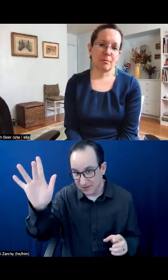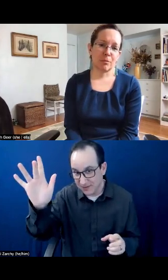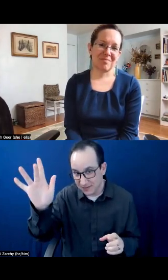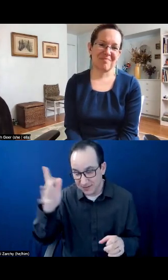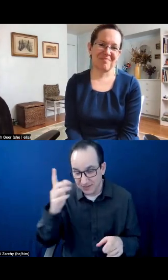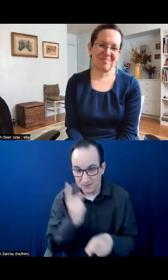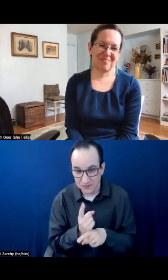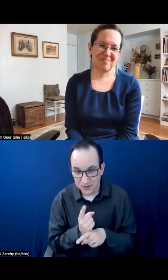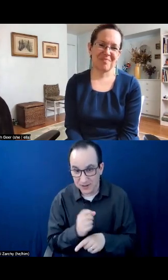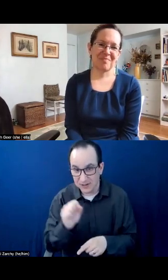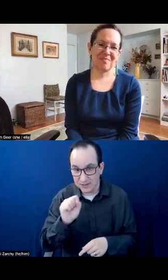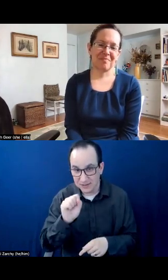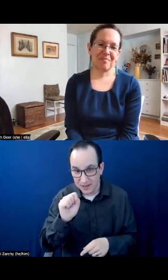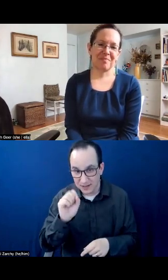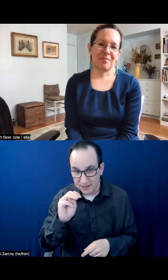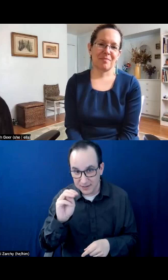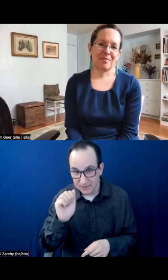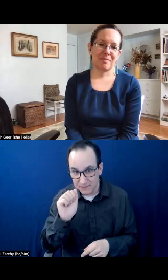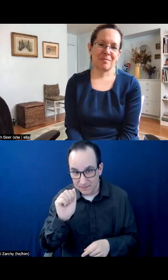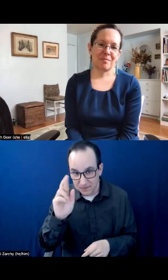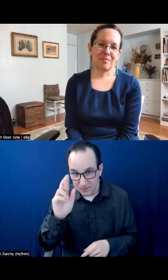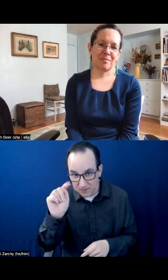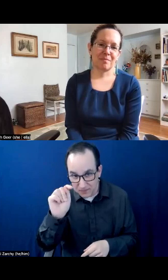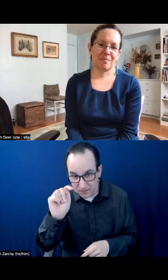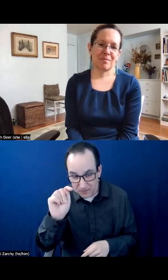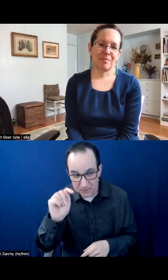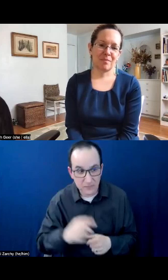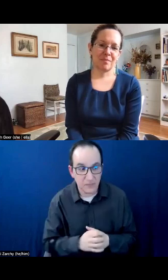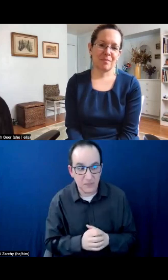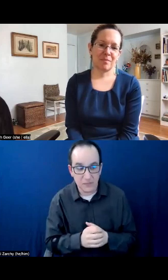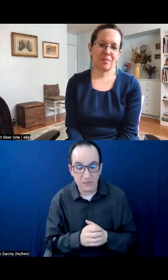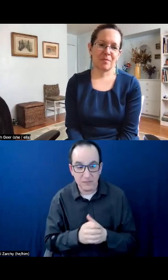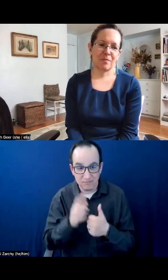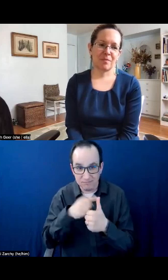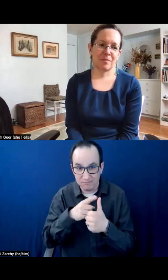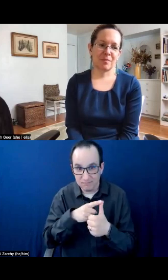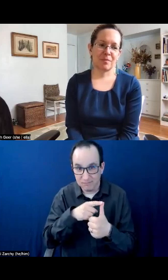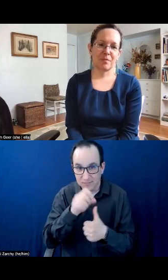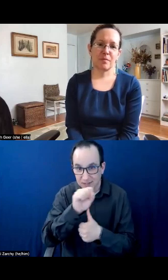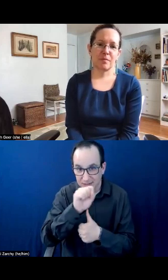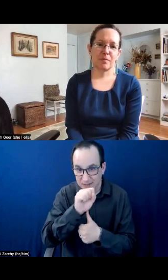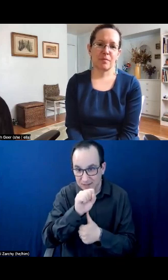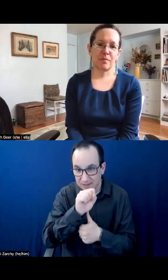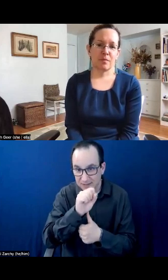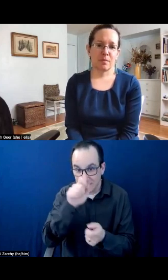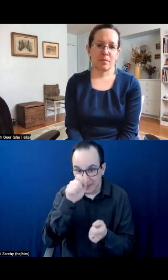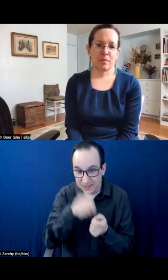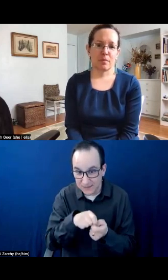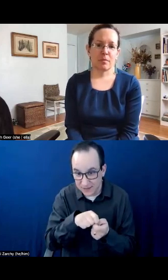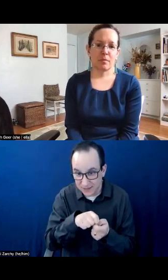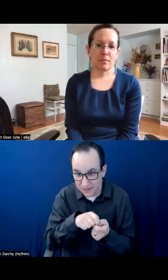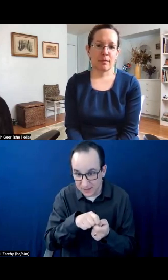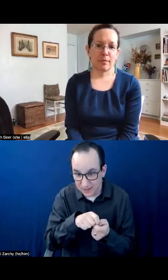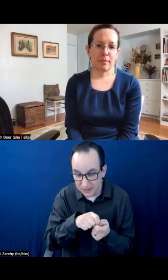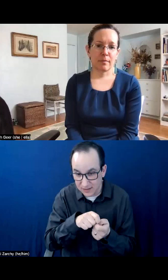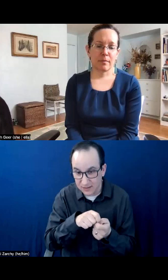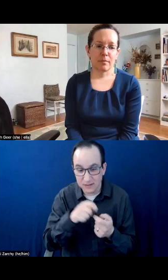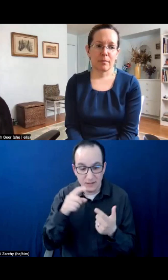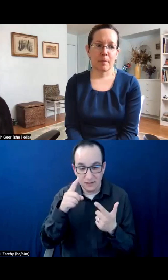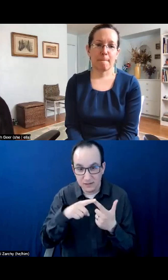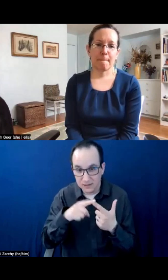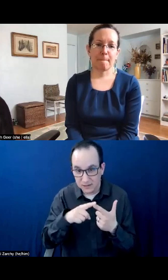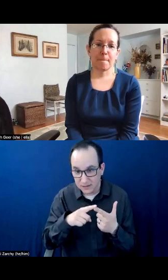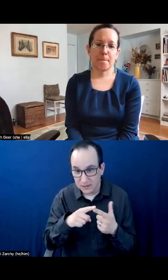these goals are set as SMART goals, S-M-A-R-T, S being